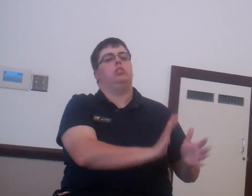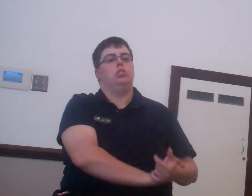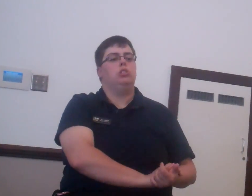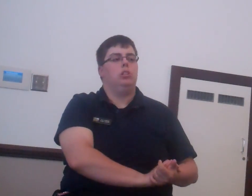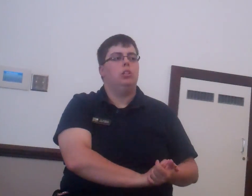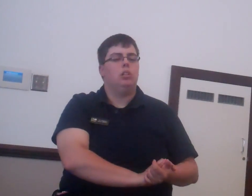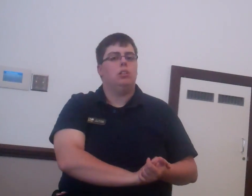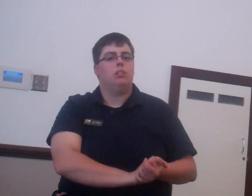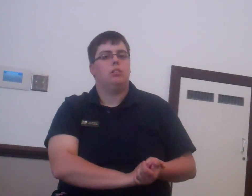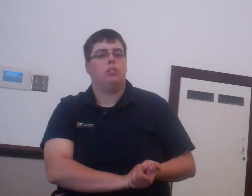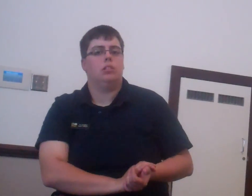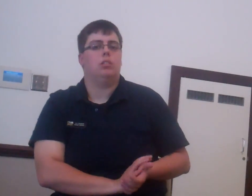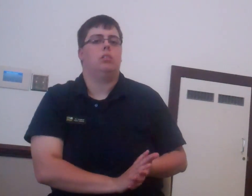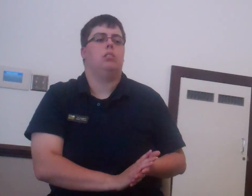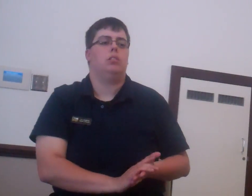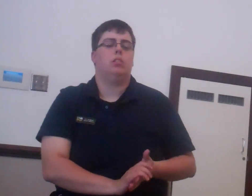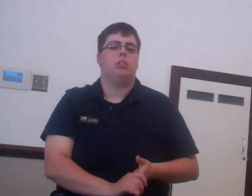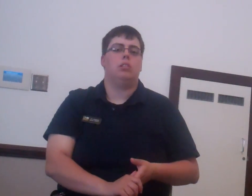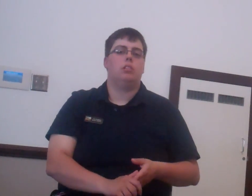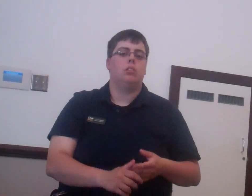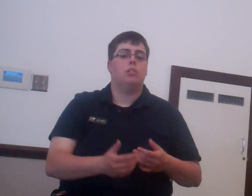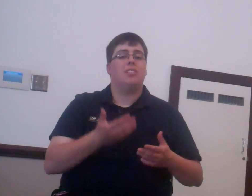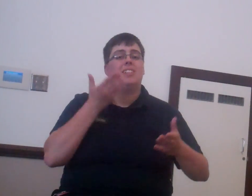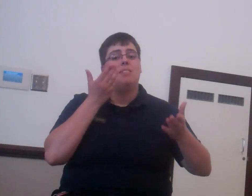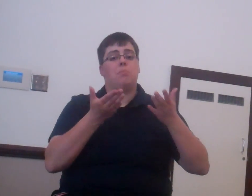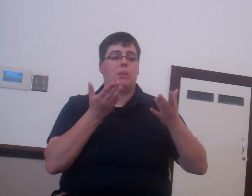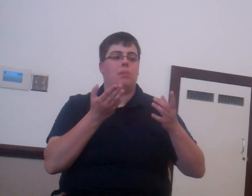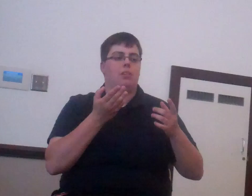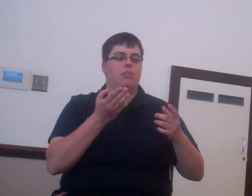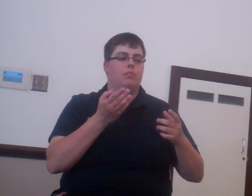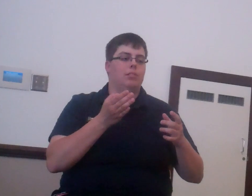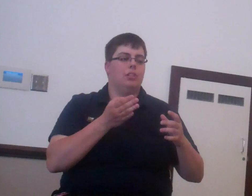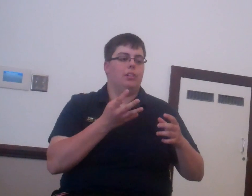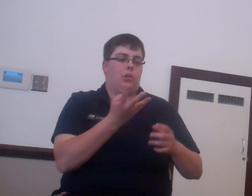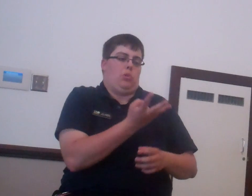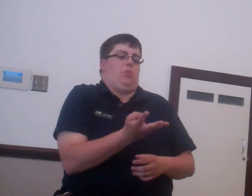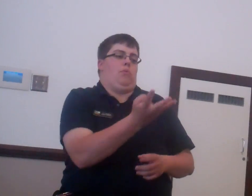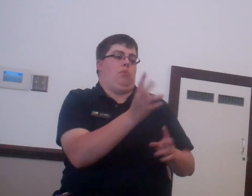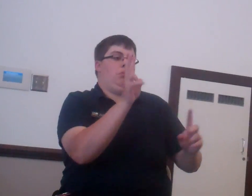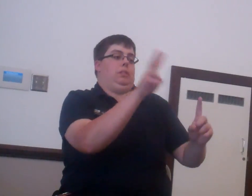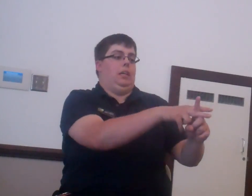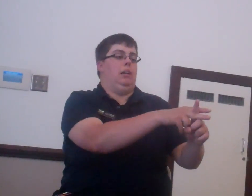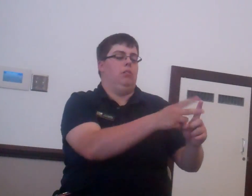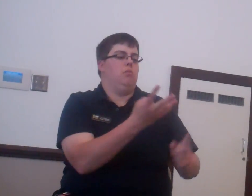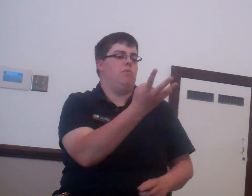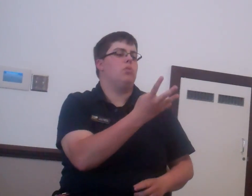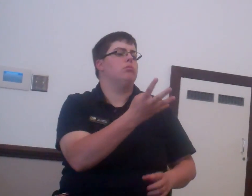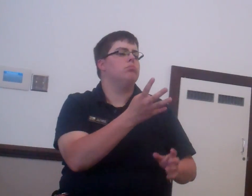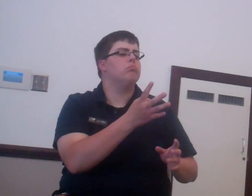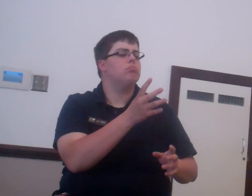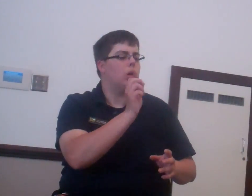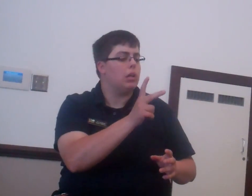be people who are like assigned to be together, like, okay, you four are on this committee, that sort of thing.